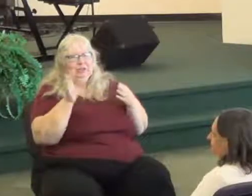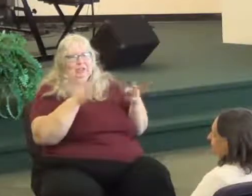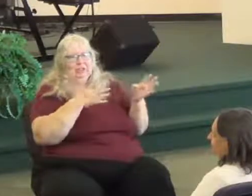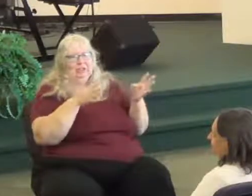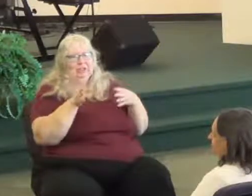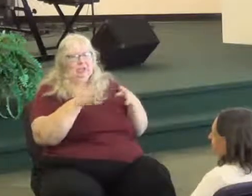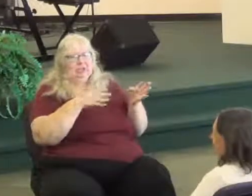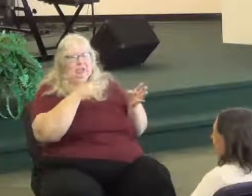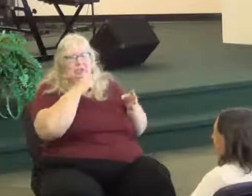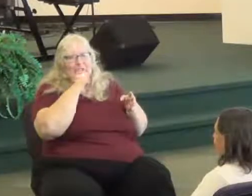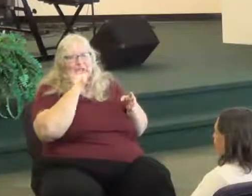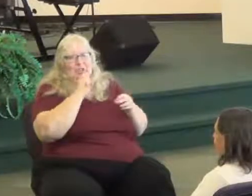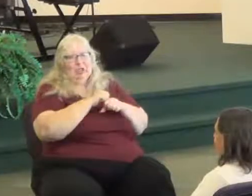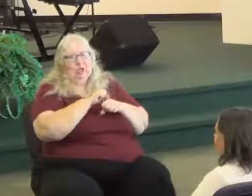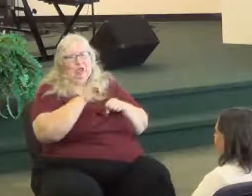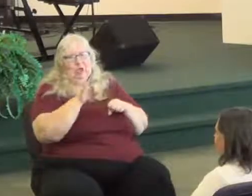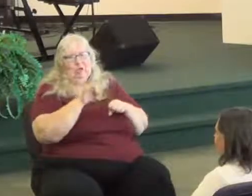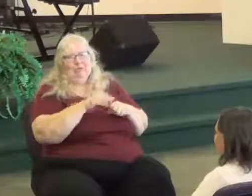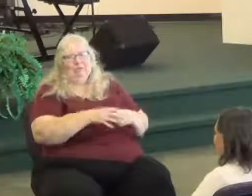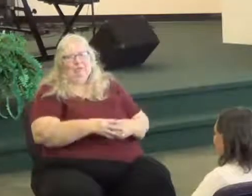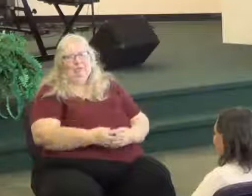So, but